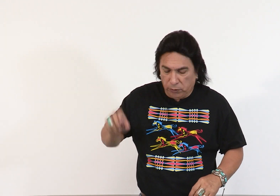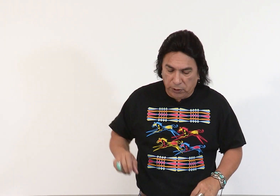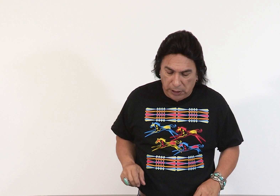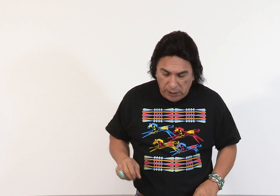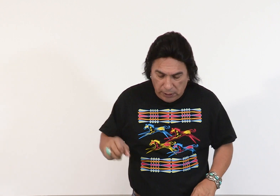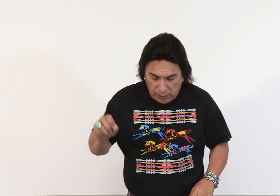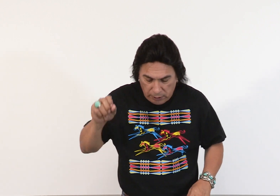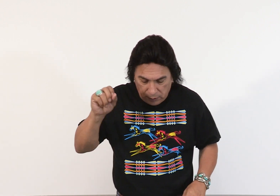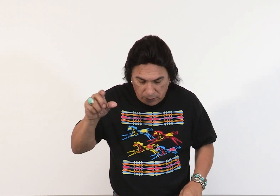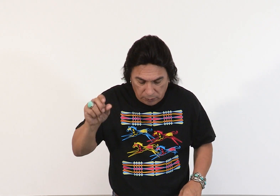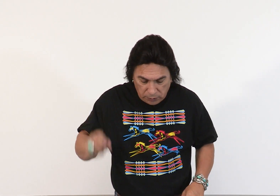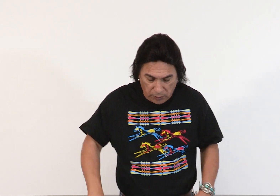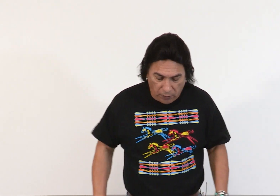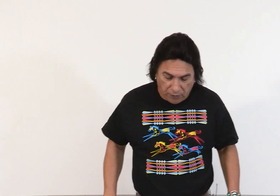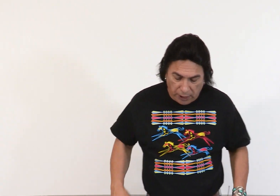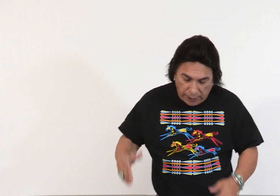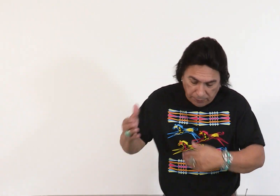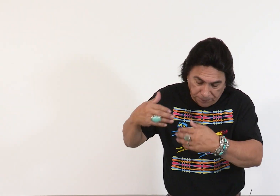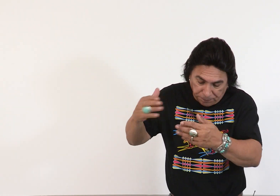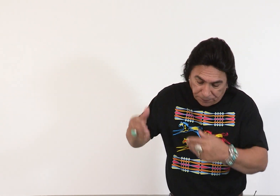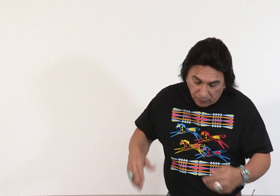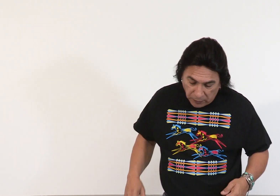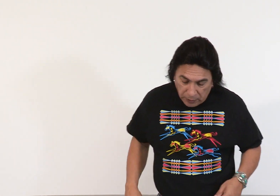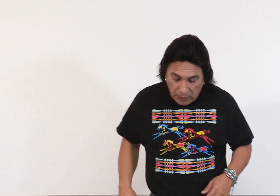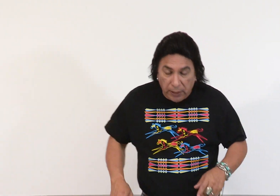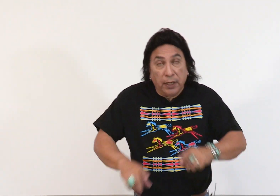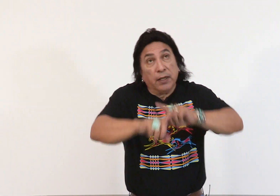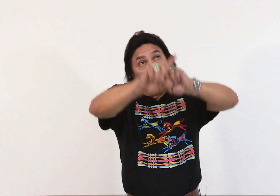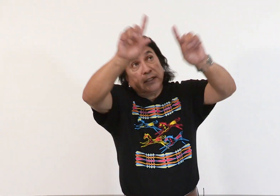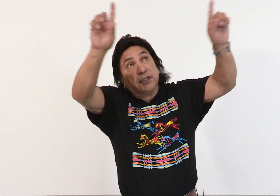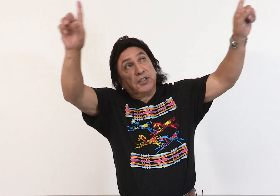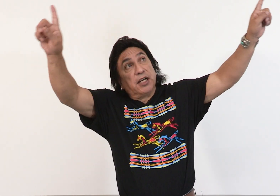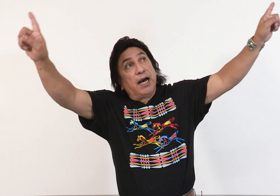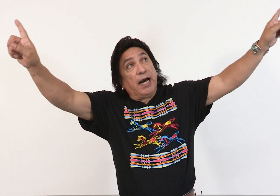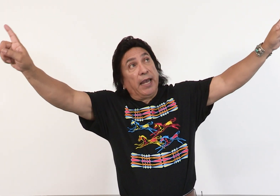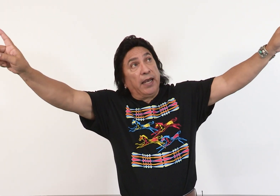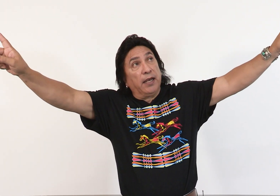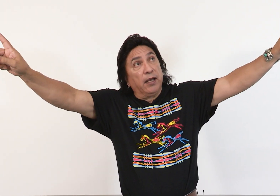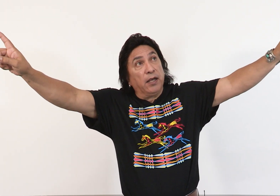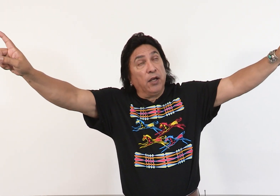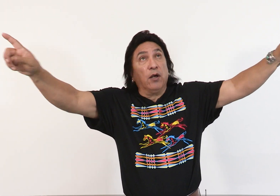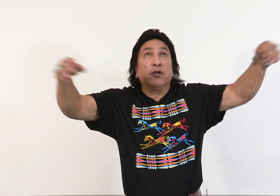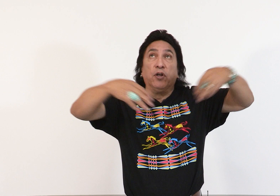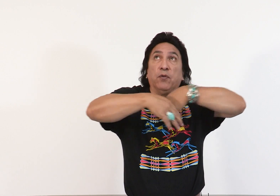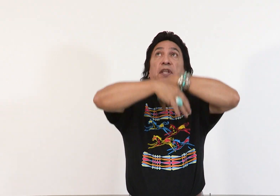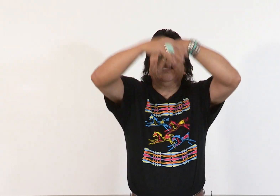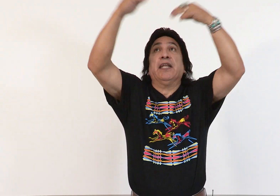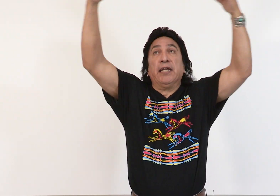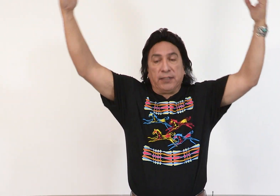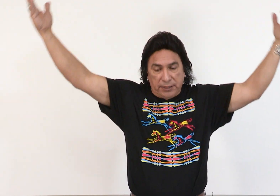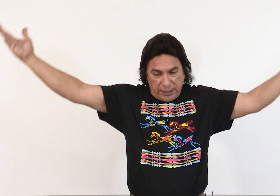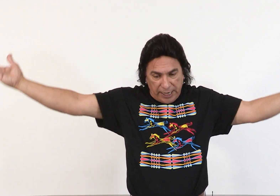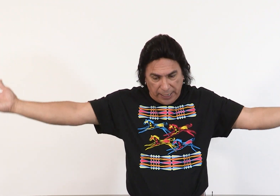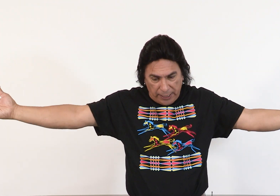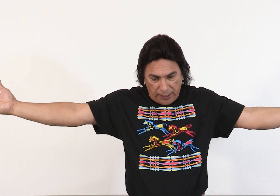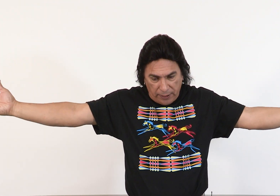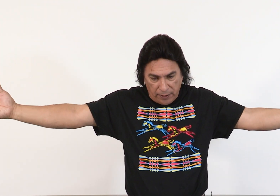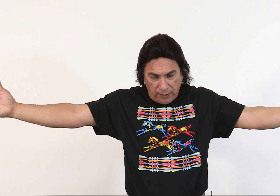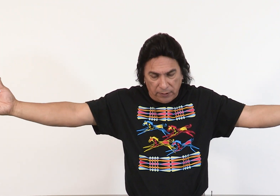sparkles off the light. This is sky, you know, and this is day. So